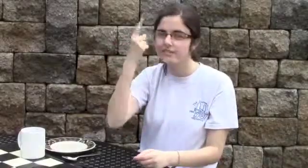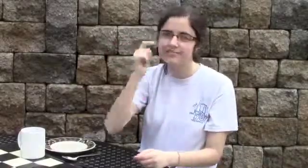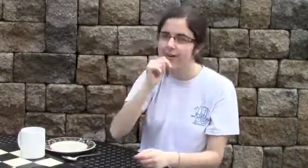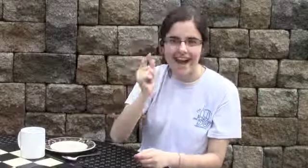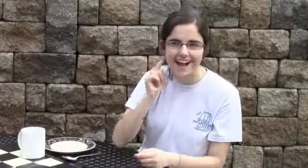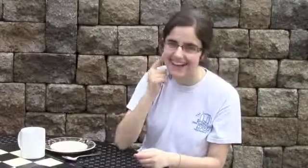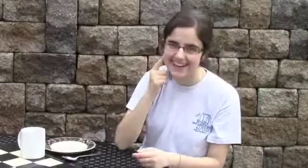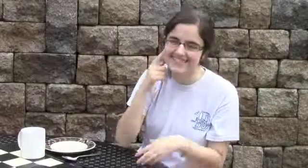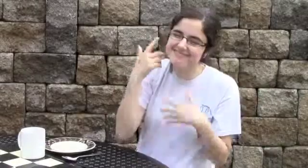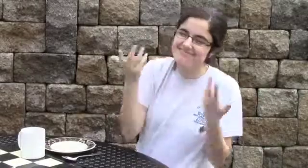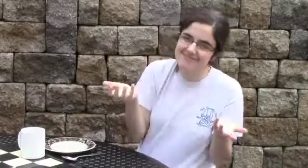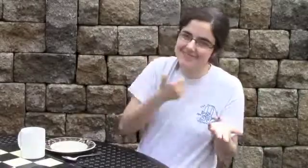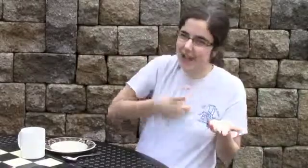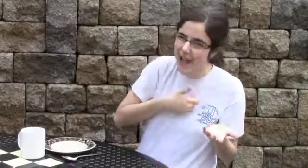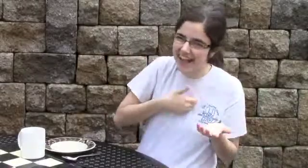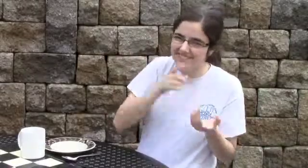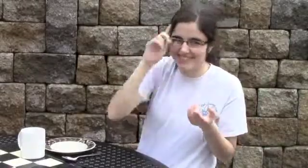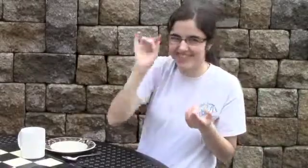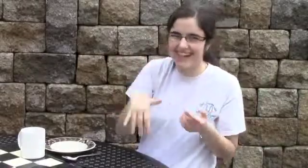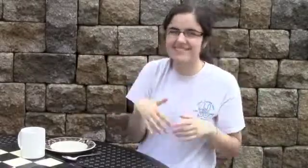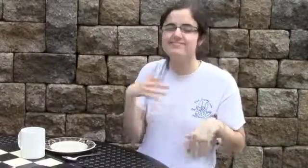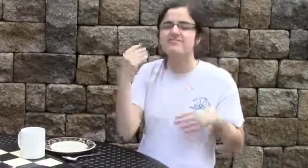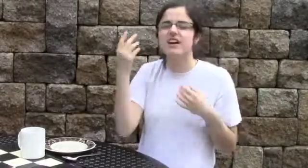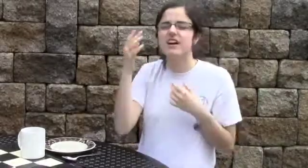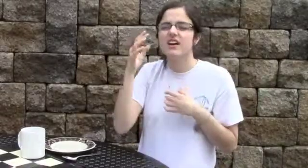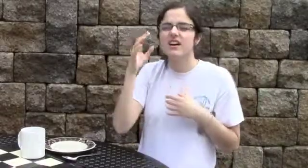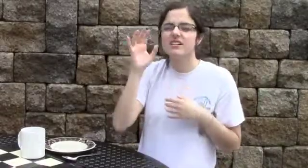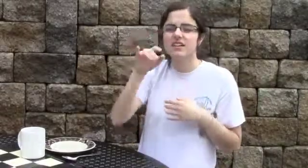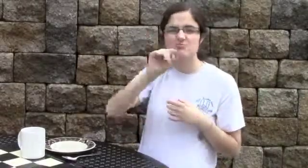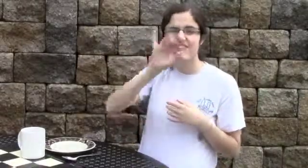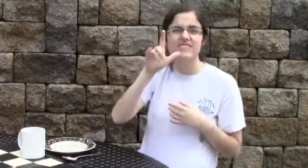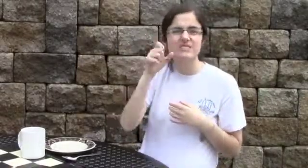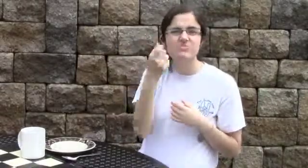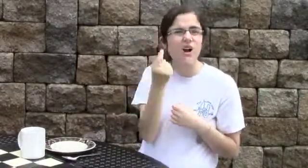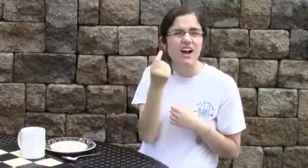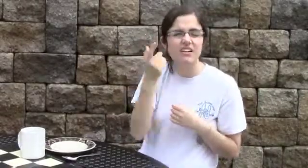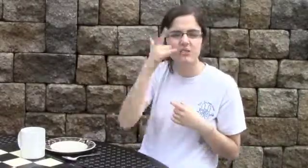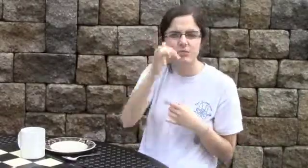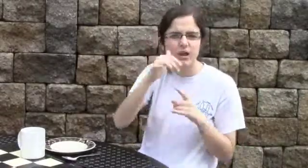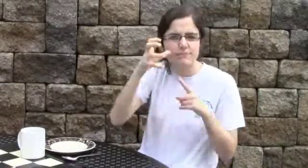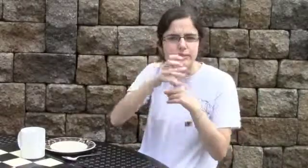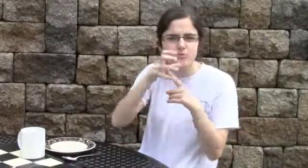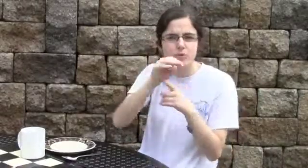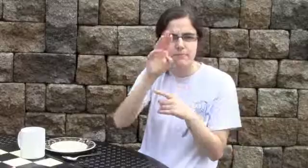is that it's known for its truffles, not like the candy truffles that are more well known.